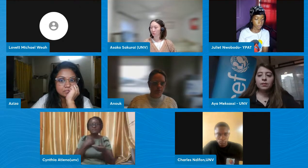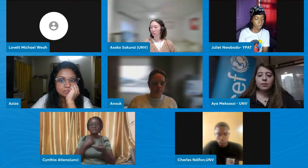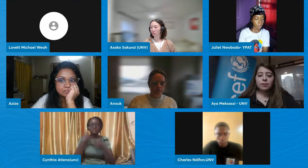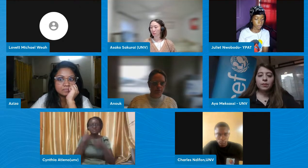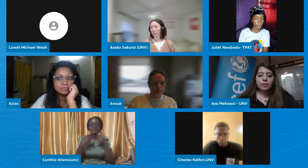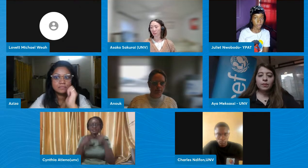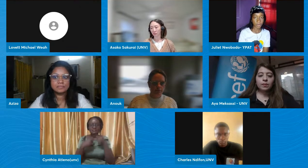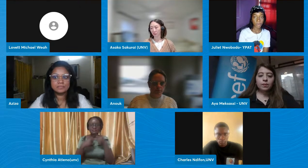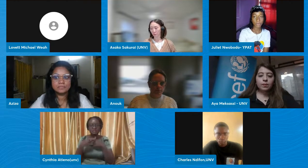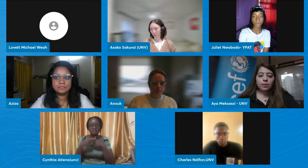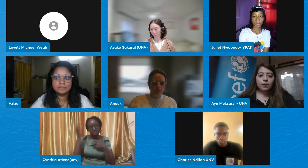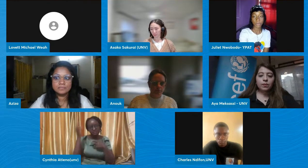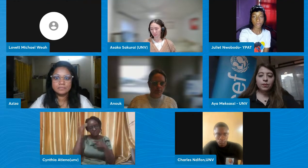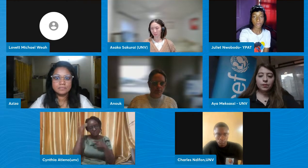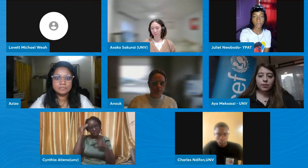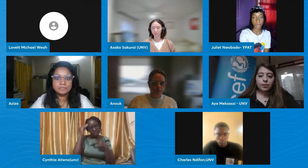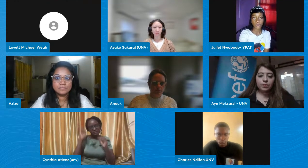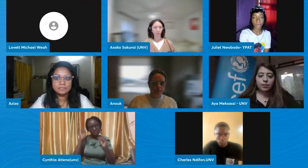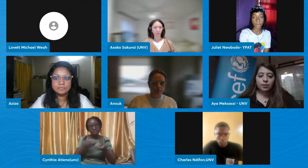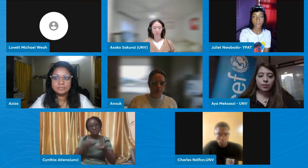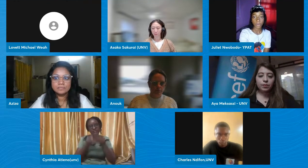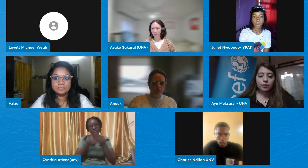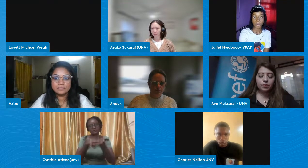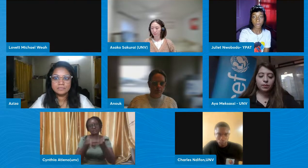work comfortably in their workplaces.